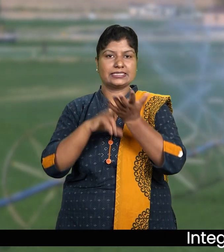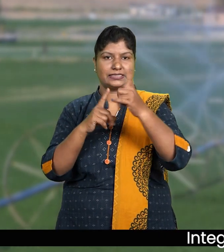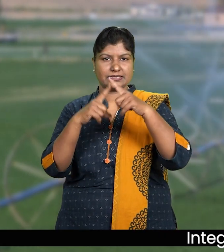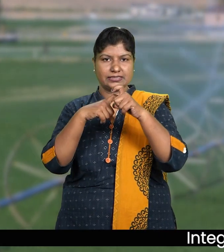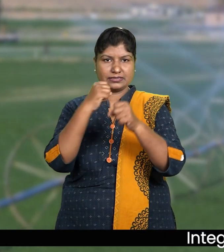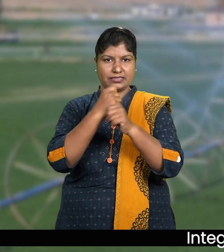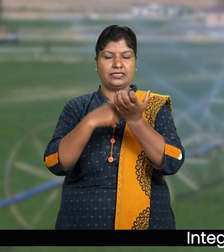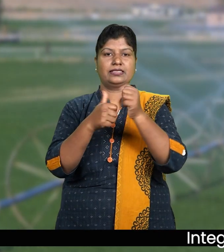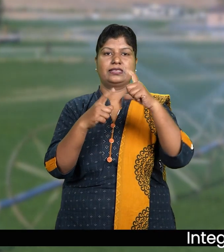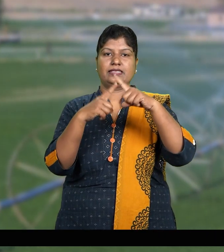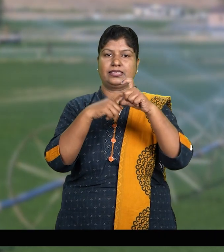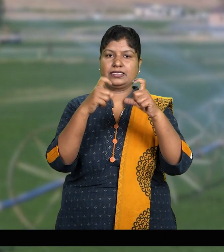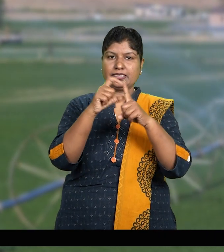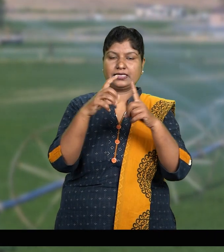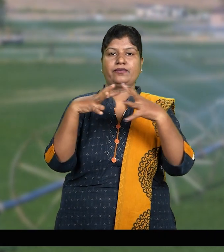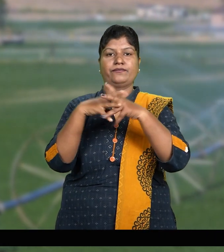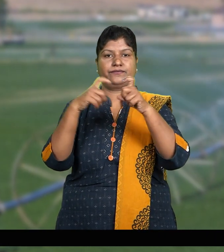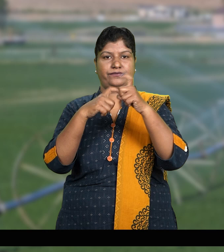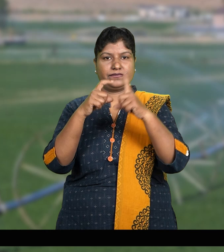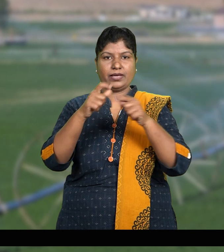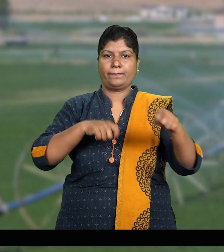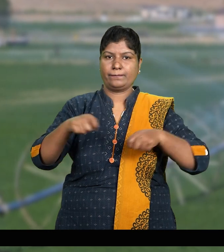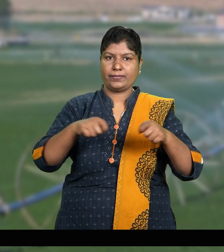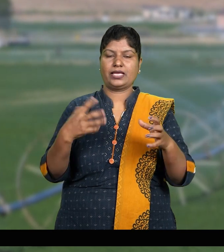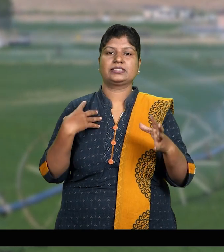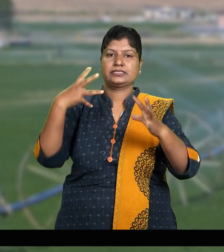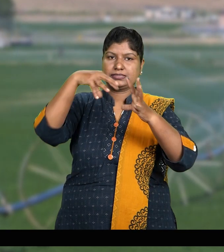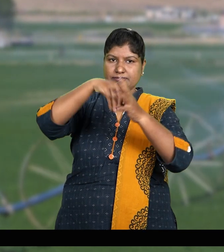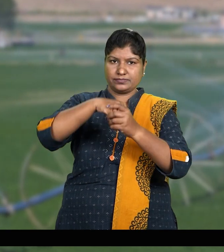Integrated weed management combines